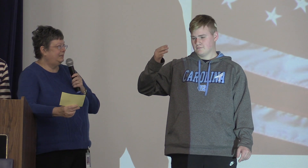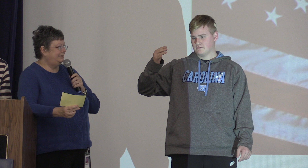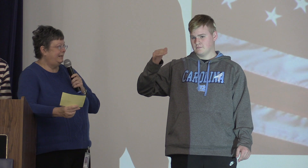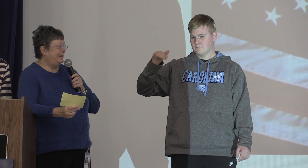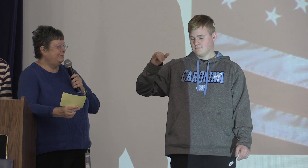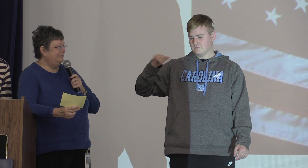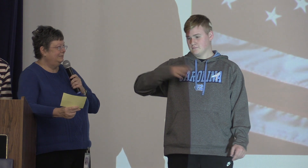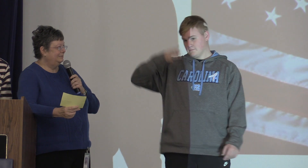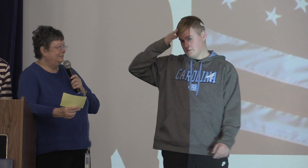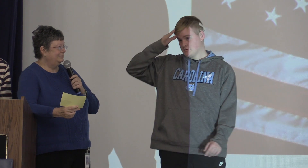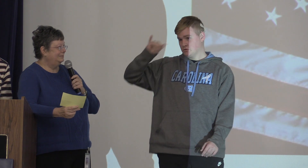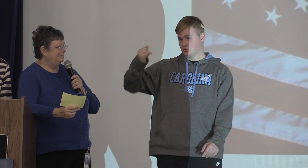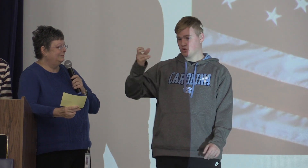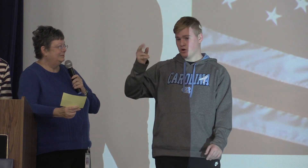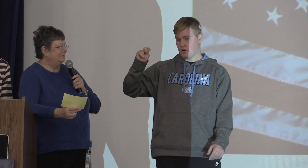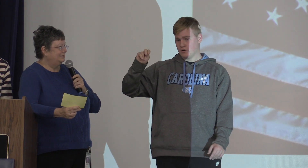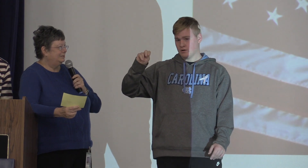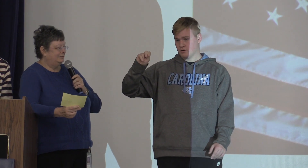Hi, my dad,